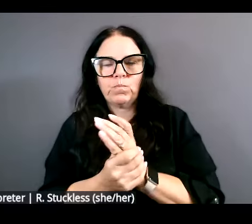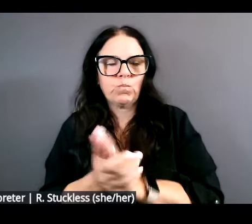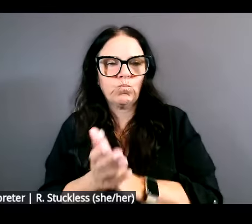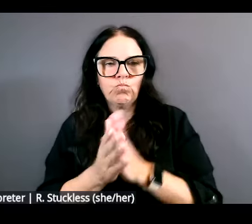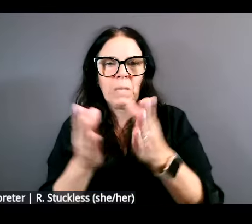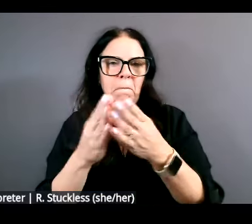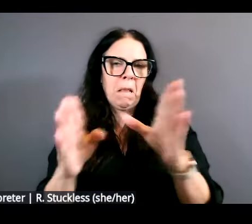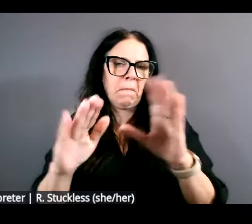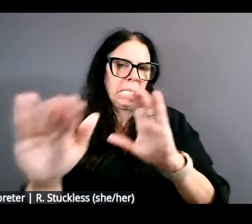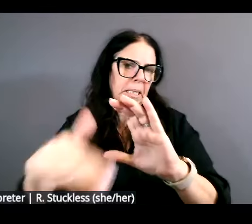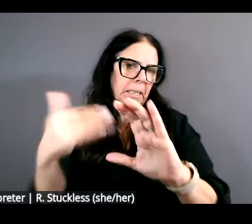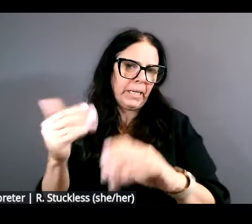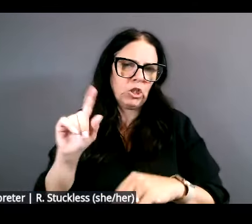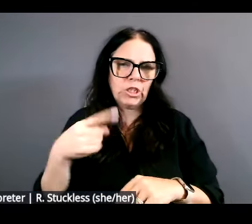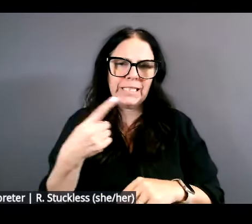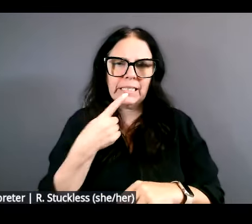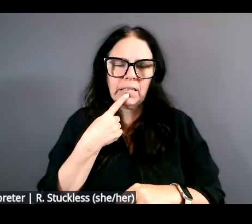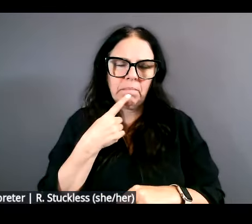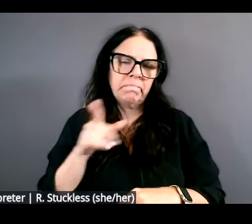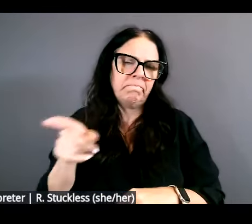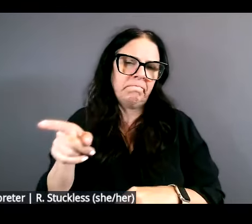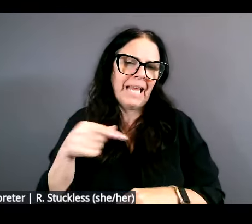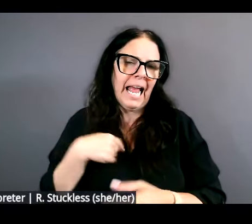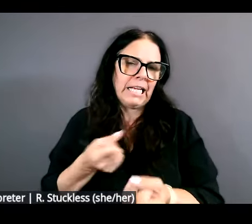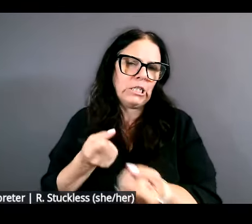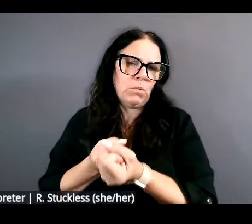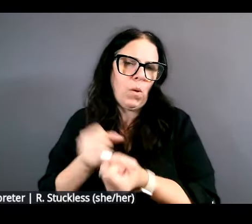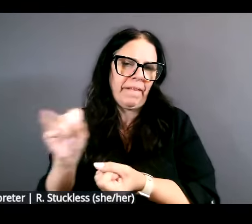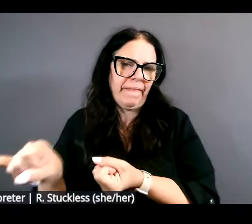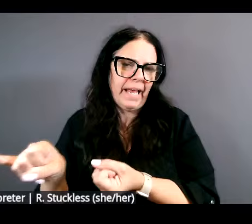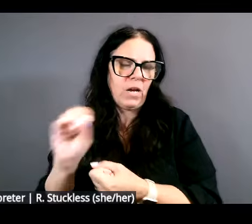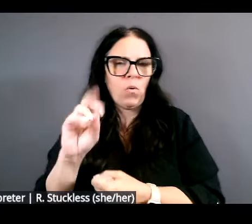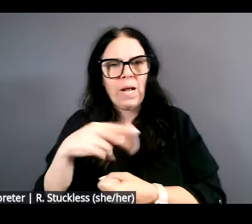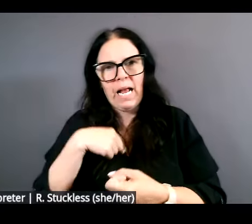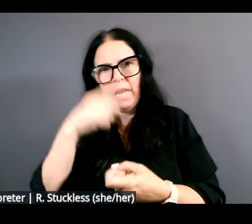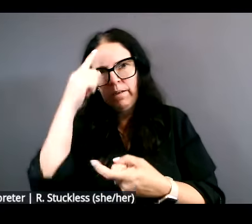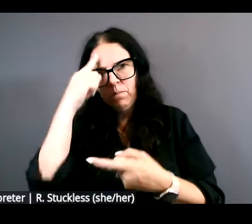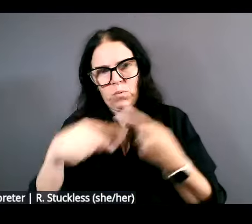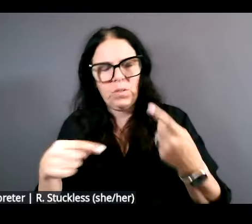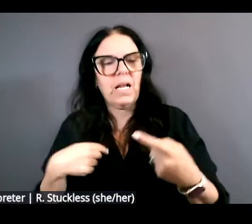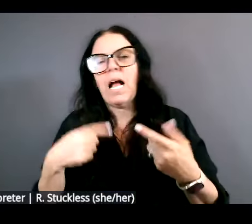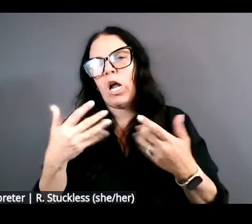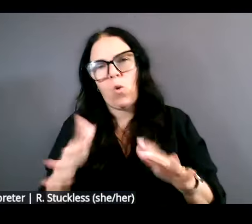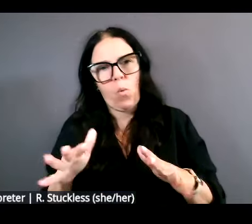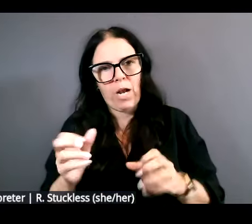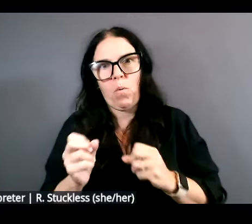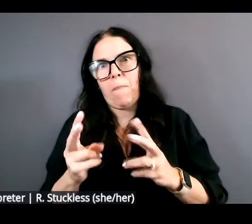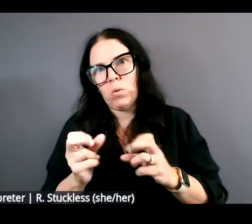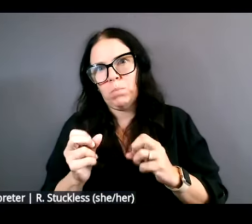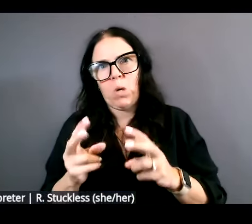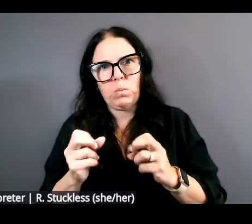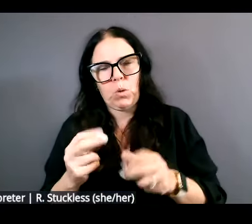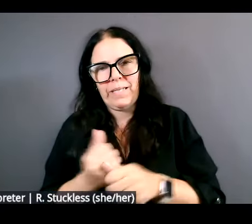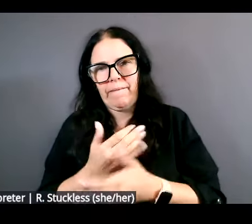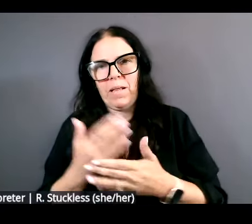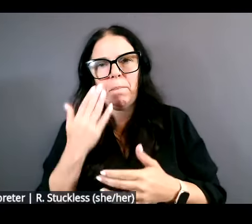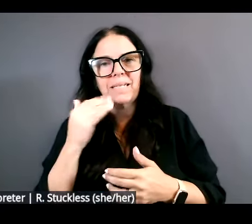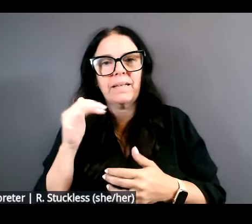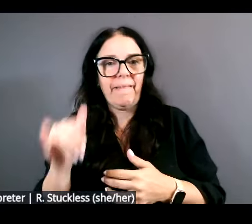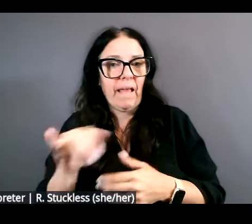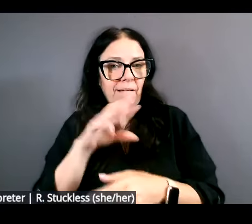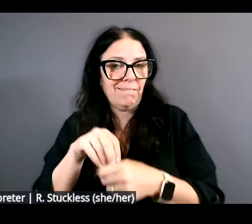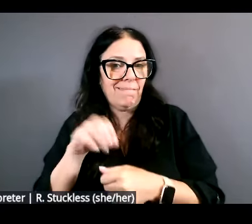just saying, I support what you're doing, or I'm opposed to what you're doing. I would not want to get into the business of posting that, because that contains somebody's